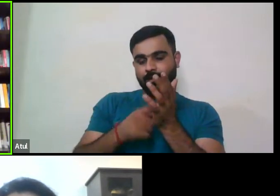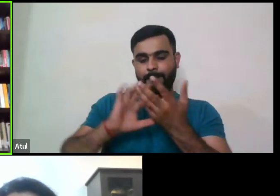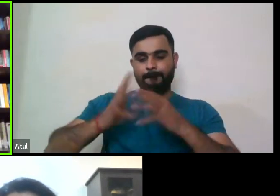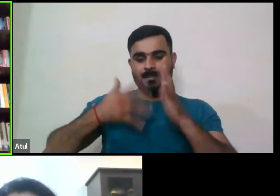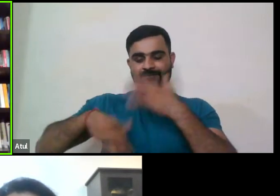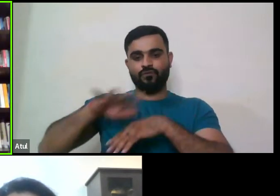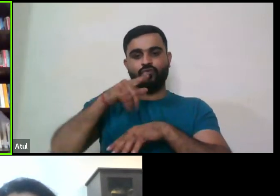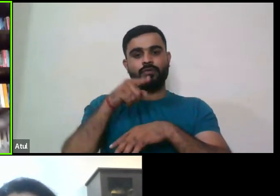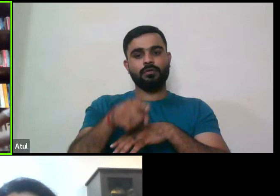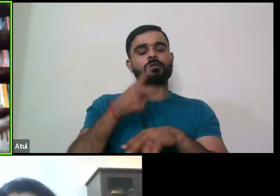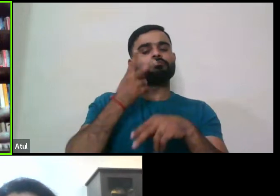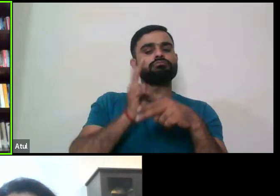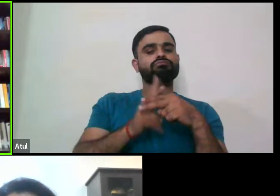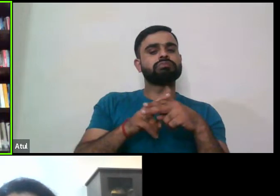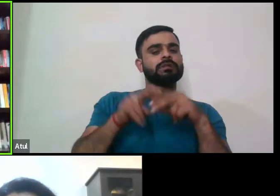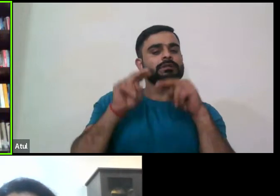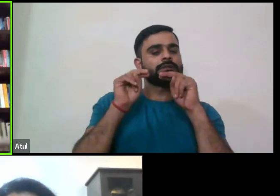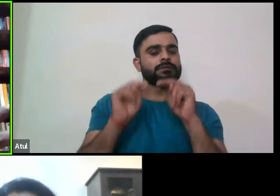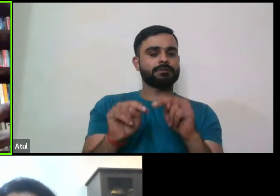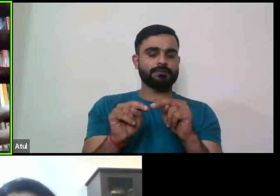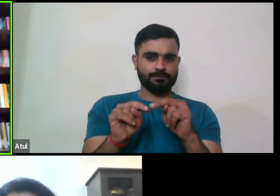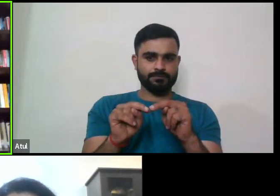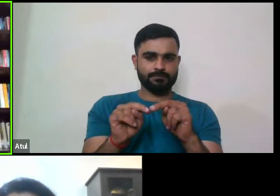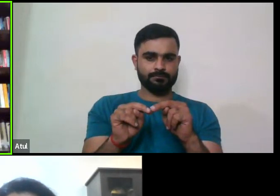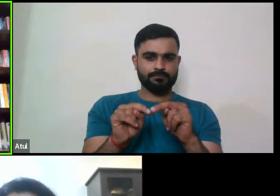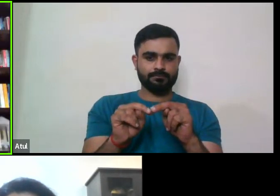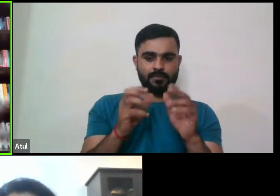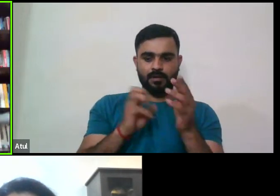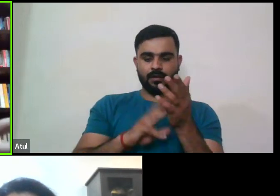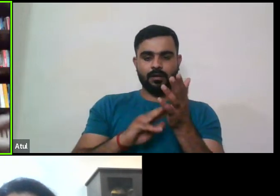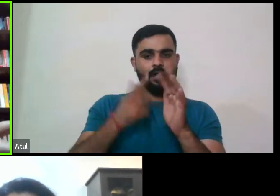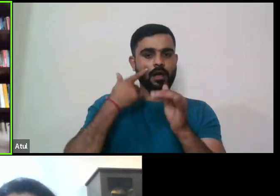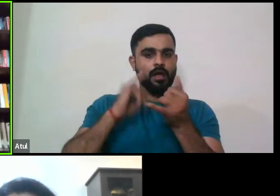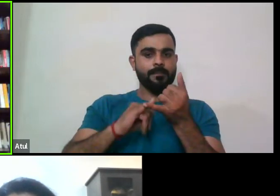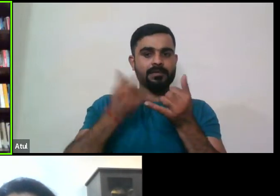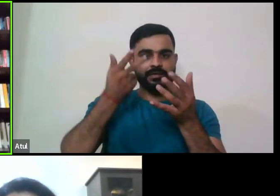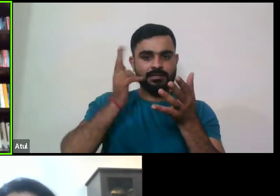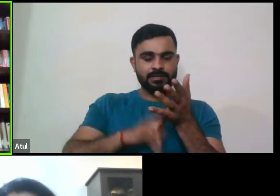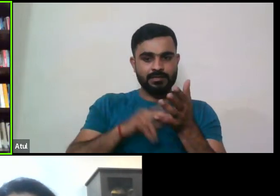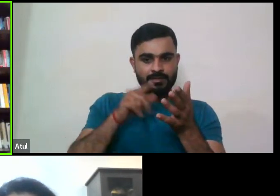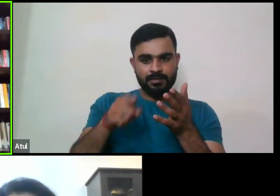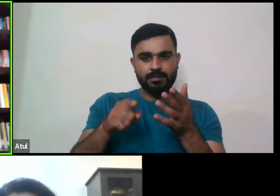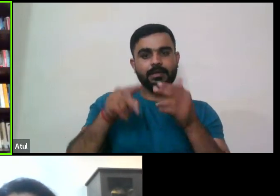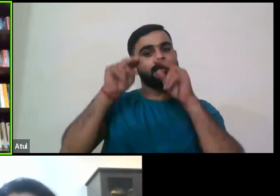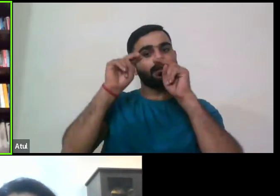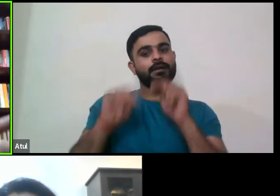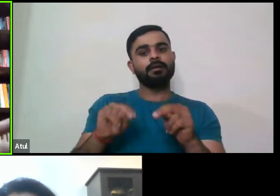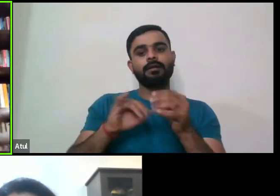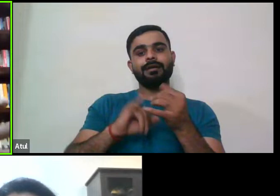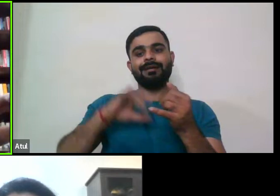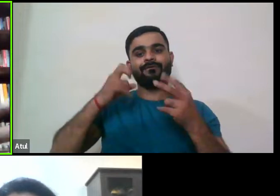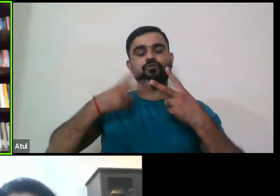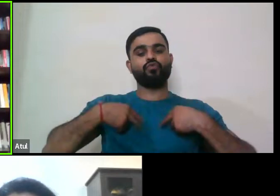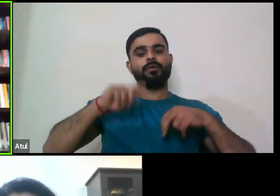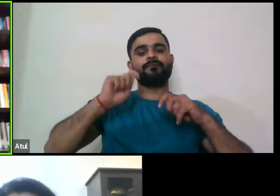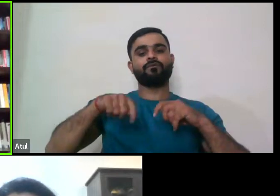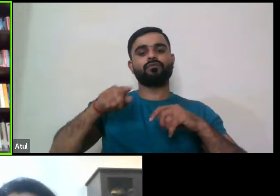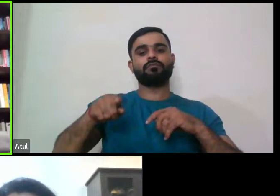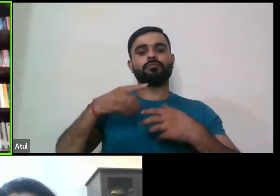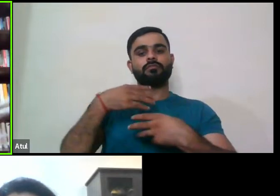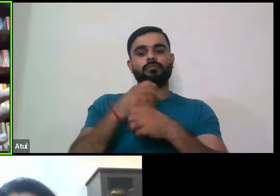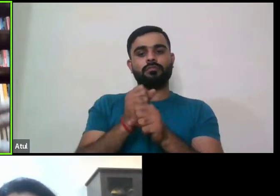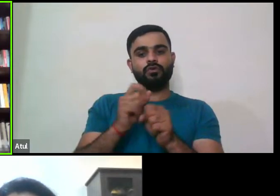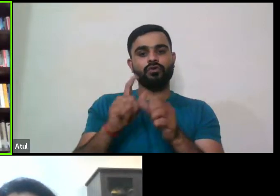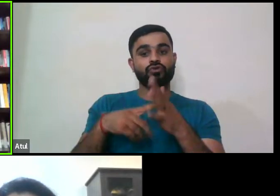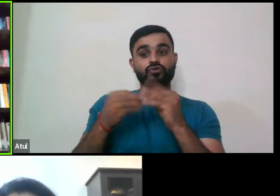many positions require, or commissions which require Supreme Court retired sitting or a retired